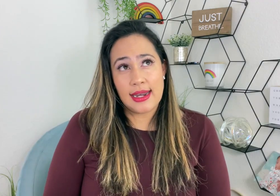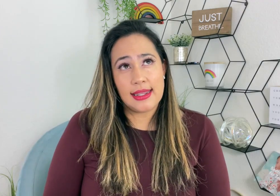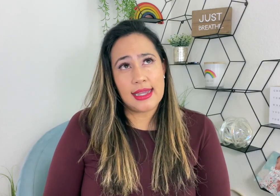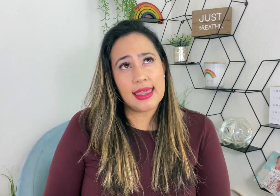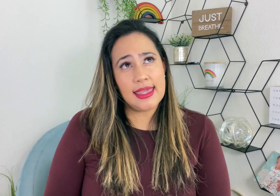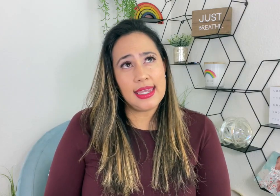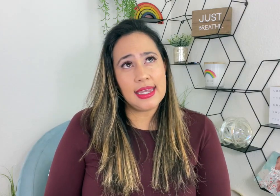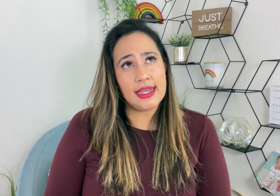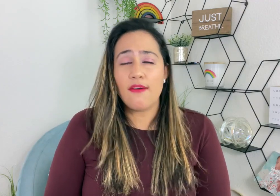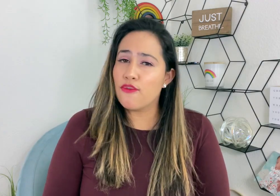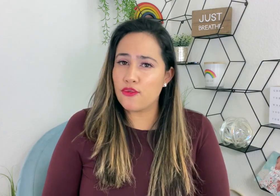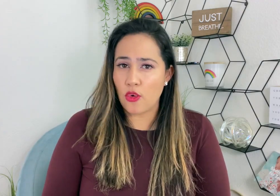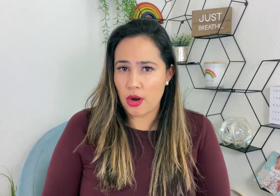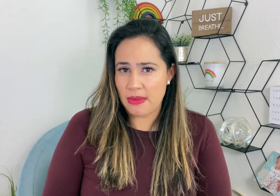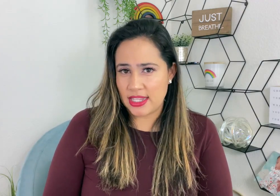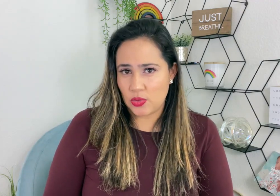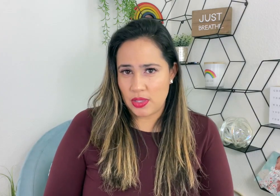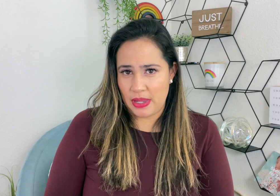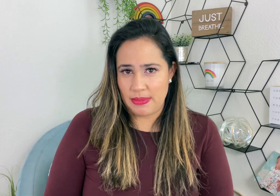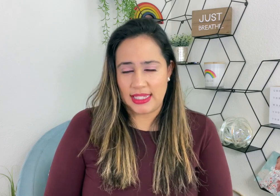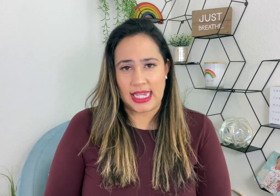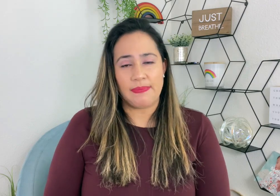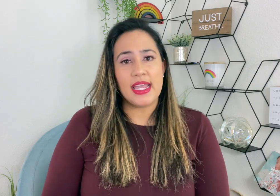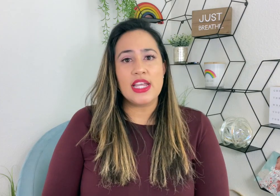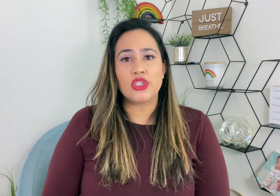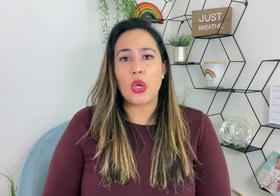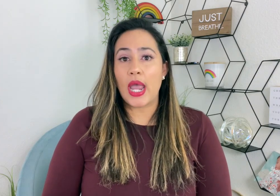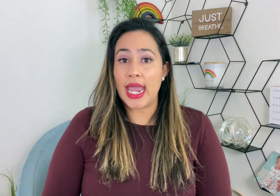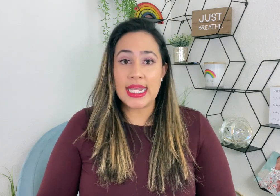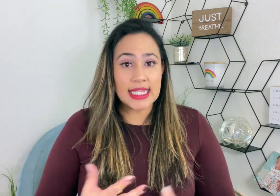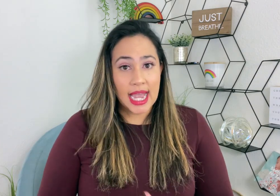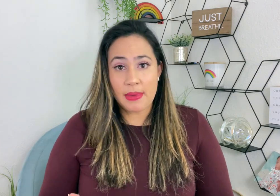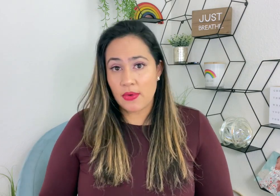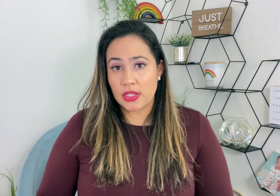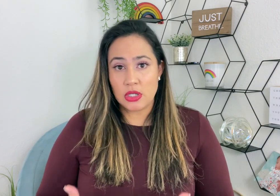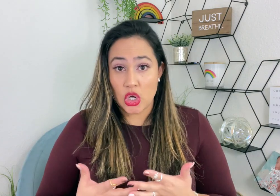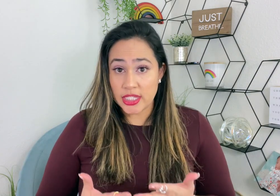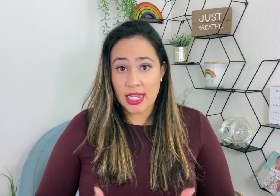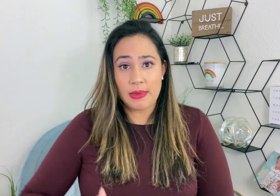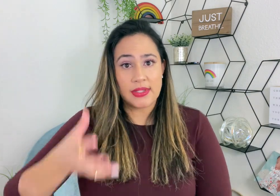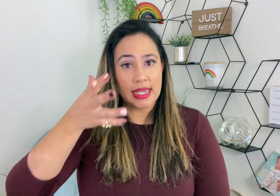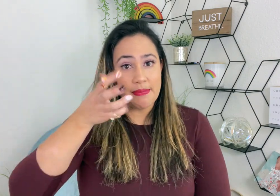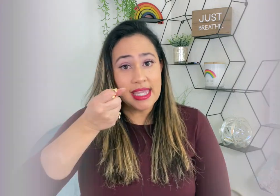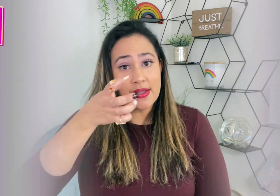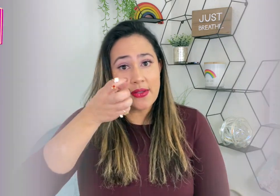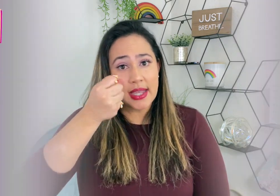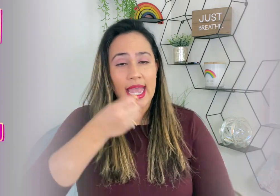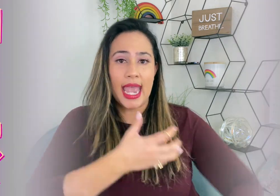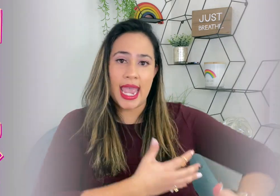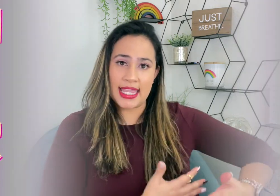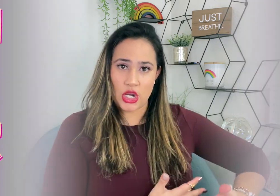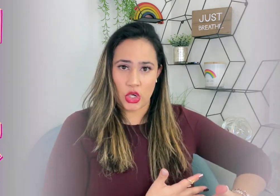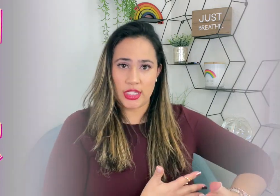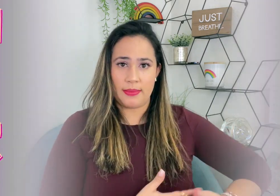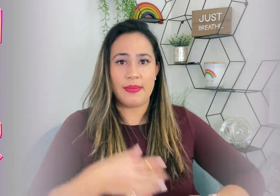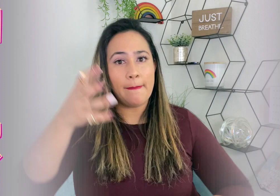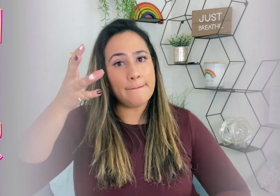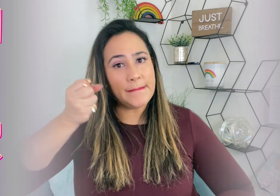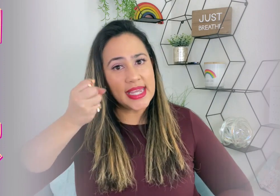I think, 4 months with baby Z. So anytime I would nurse him, I would say milk and then nurse him.